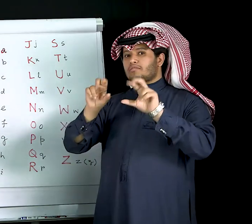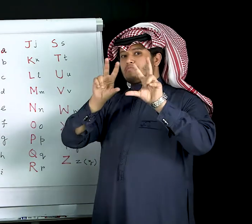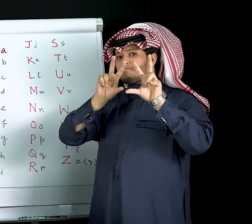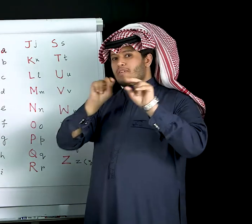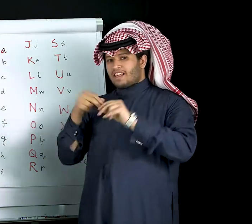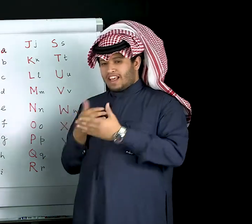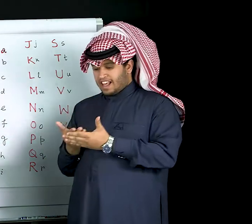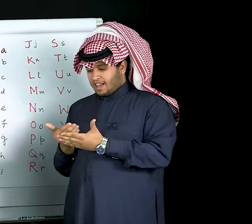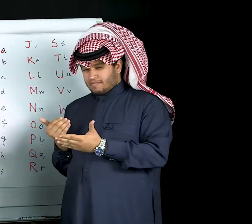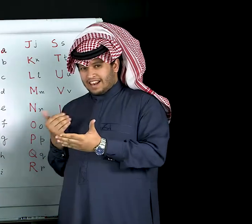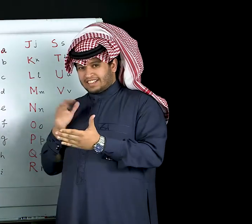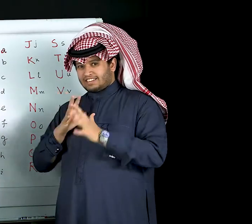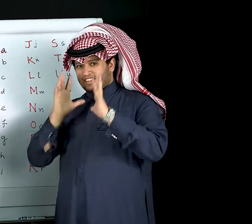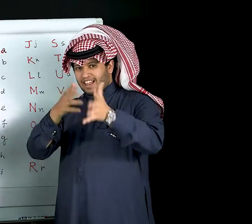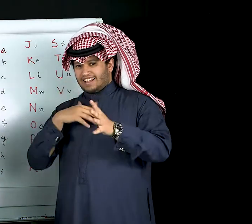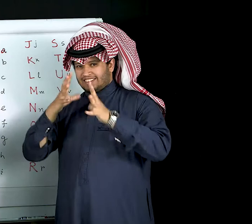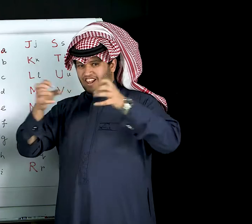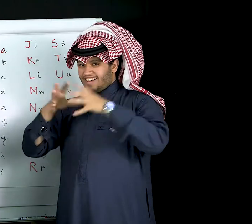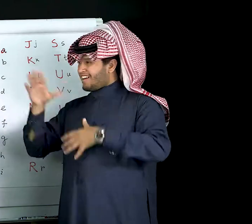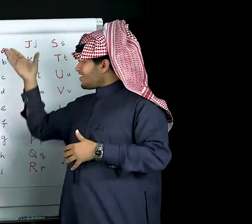qabal shoya, before some time.